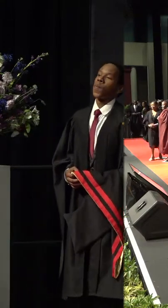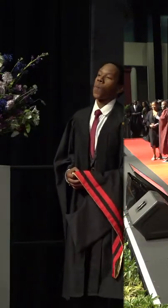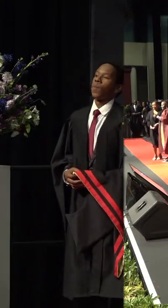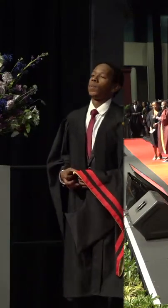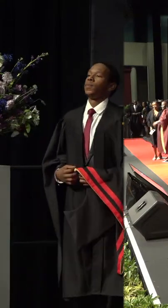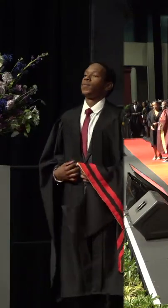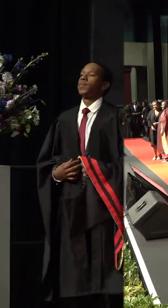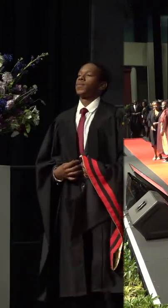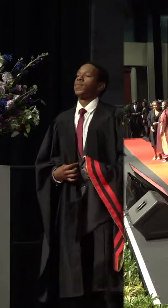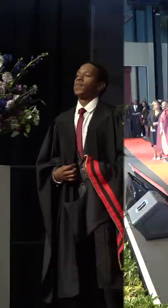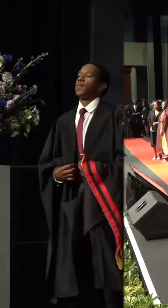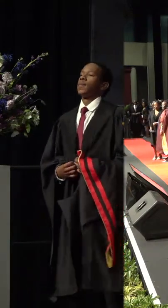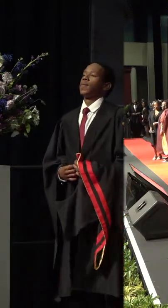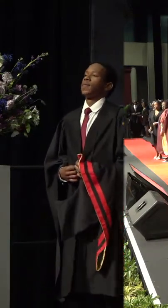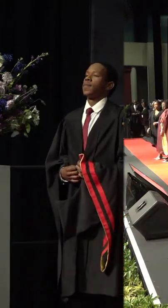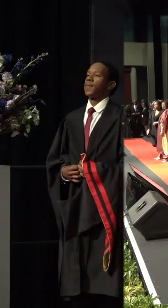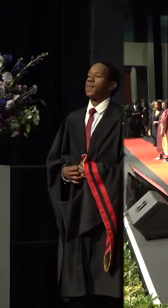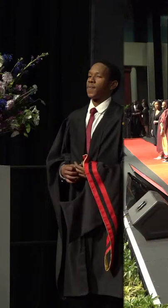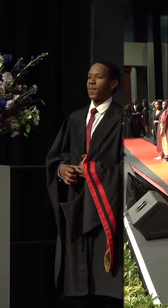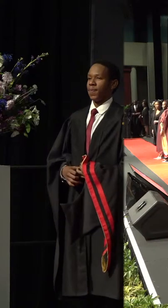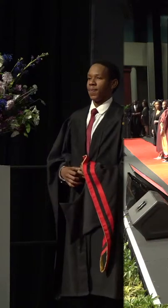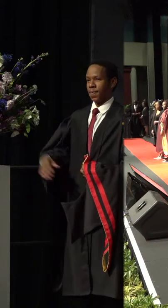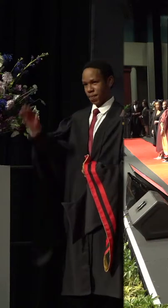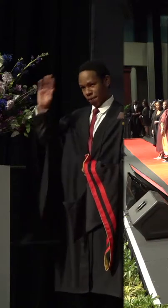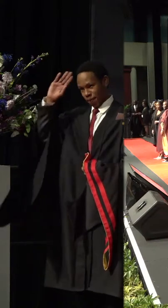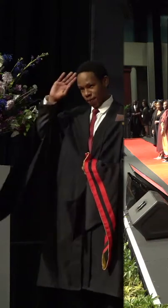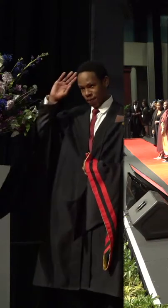Mvelo Nduduzo Leon Ngobo.